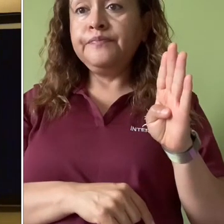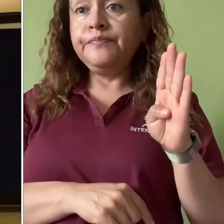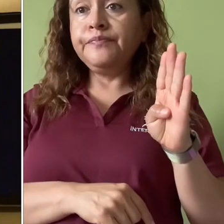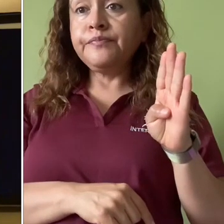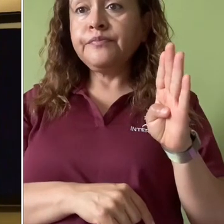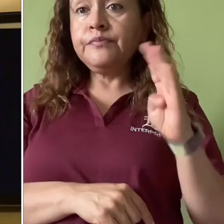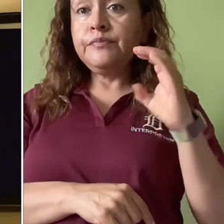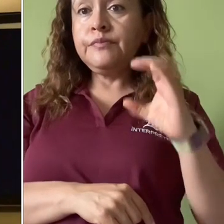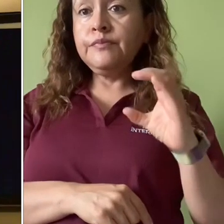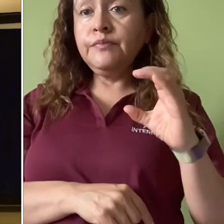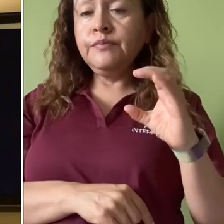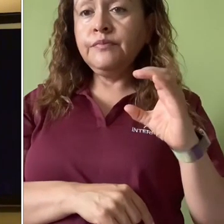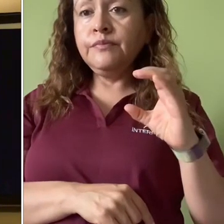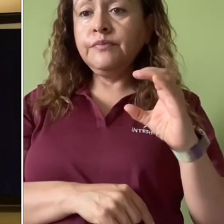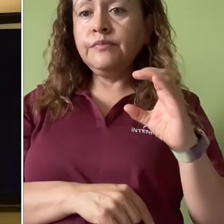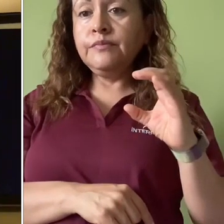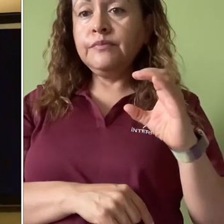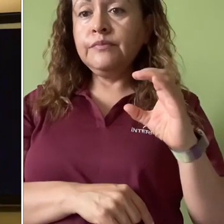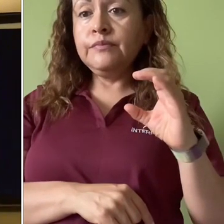ABC